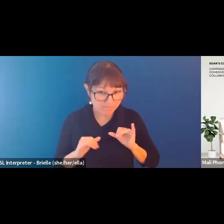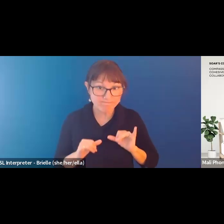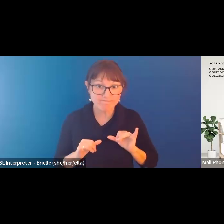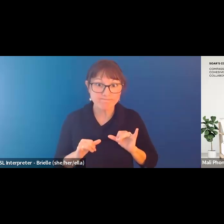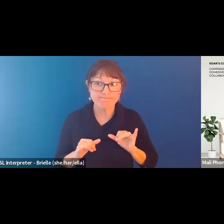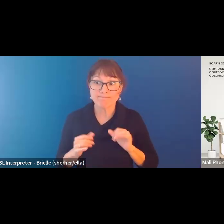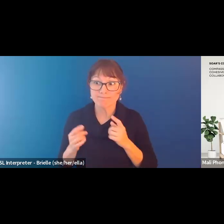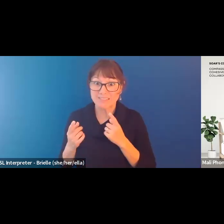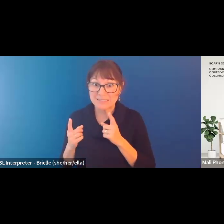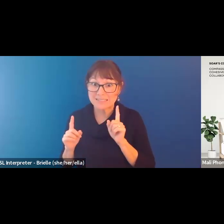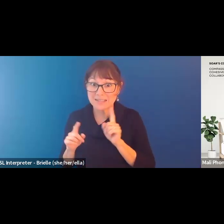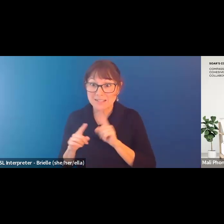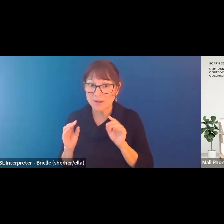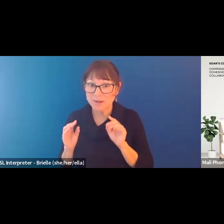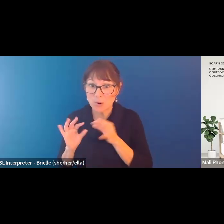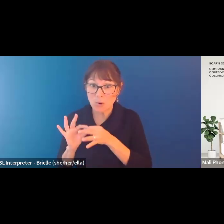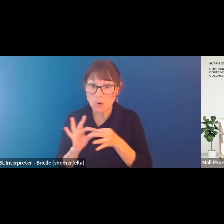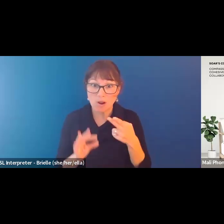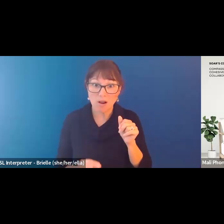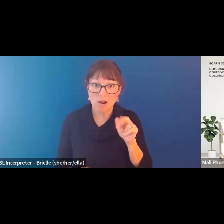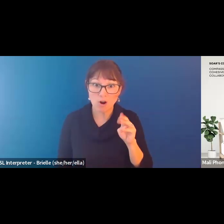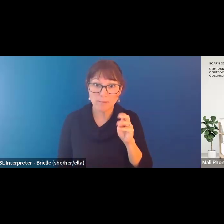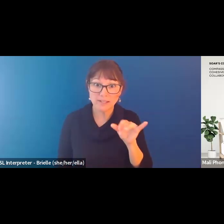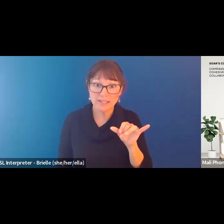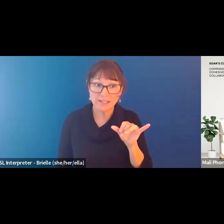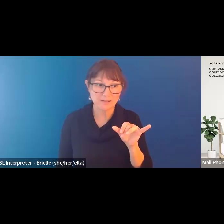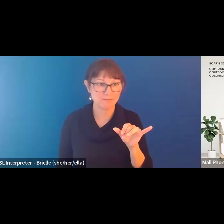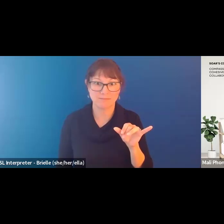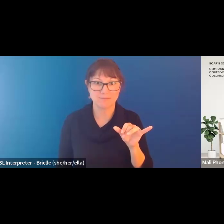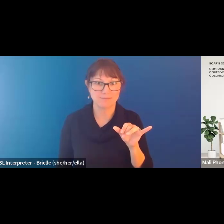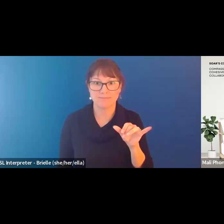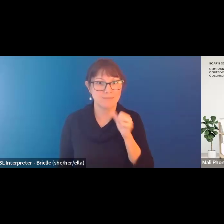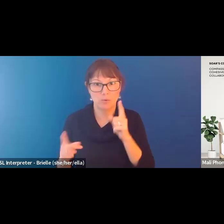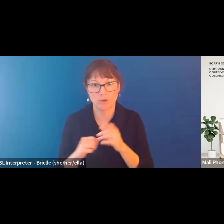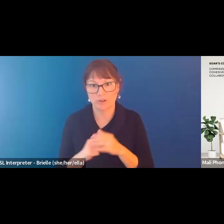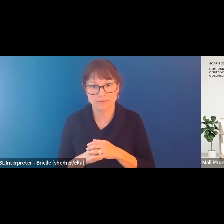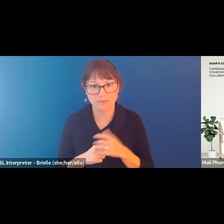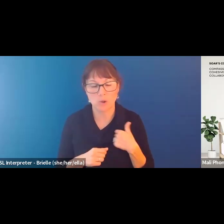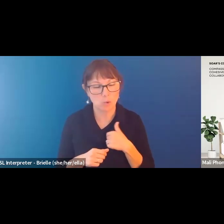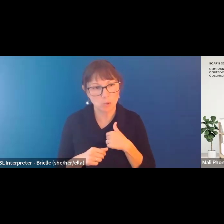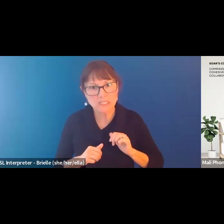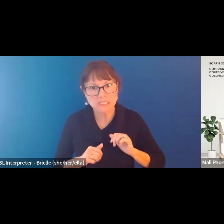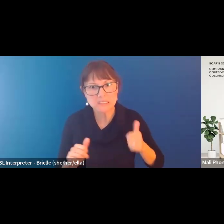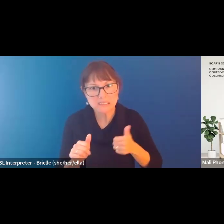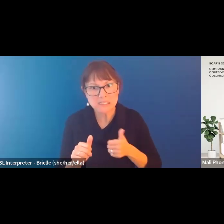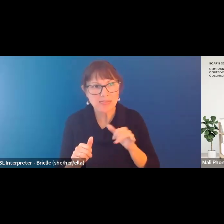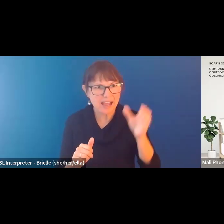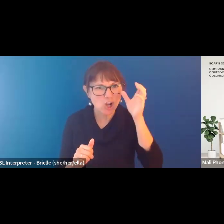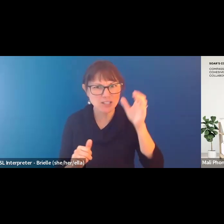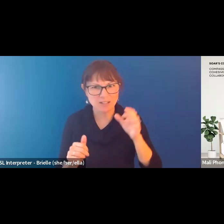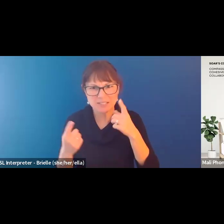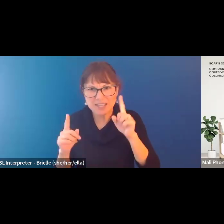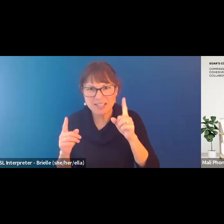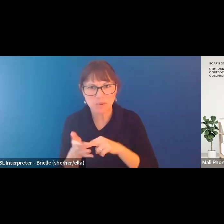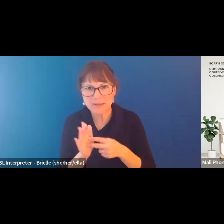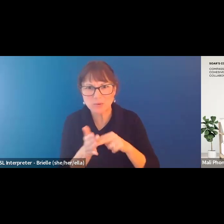without harmony is not the type of fulfillment most of us seek as we chase this concept of success. It's only